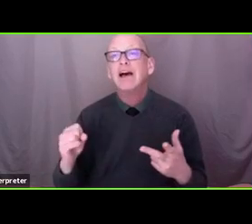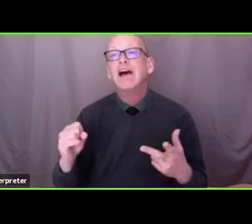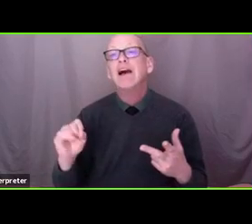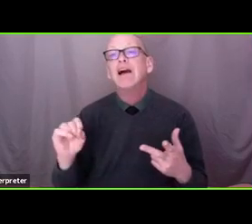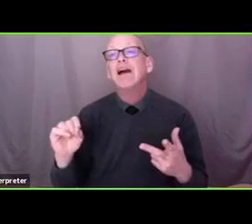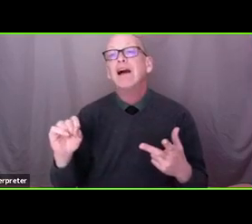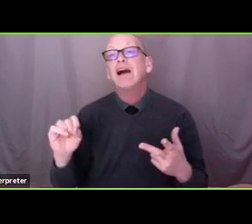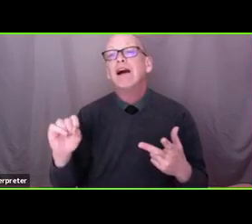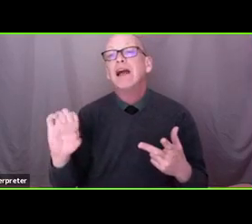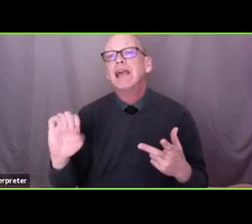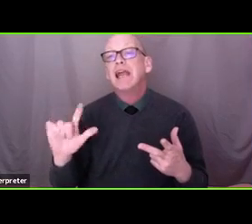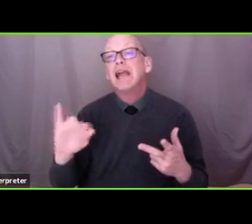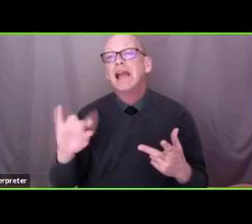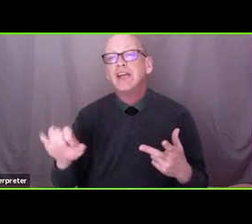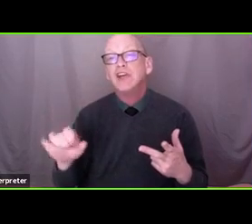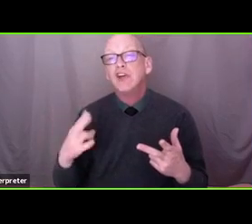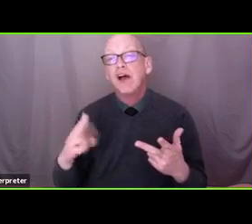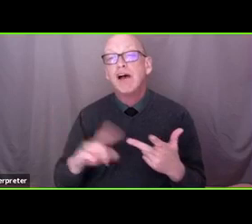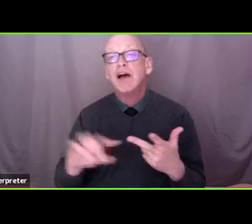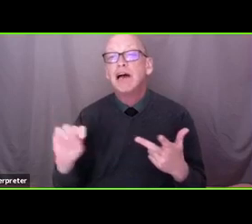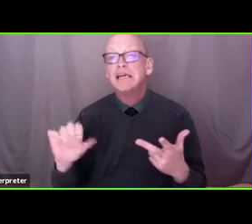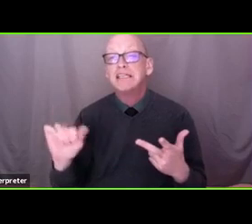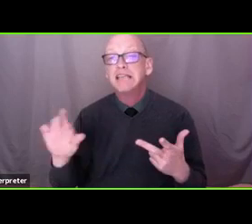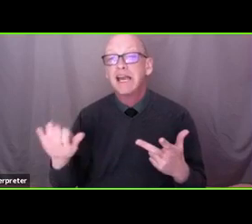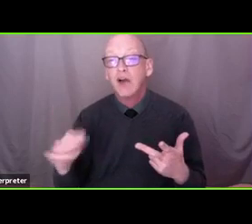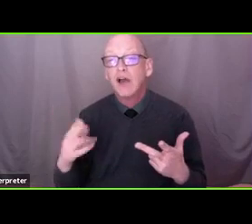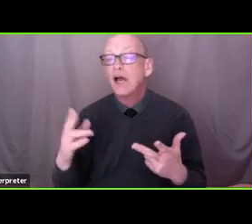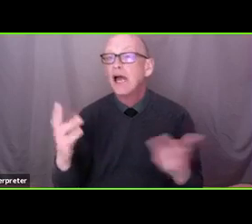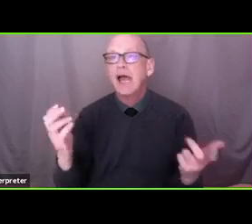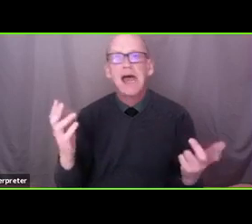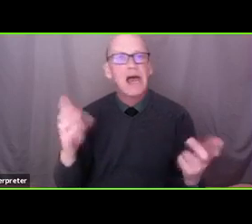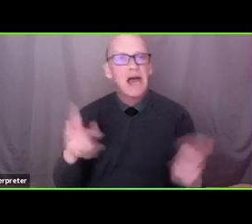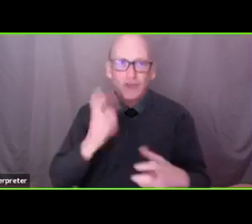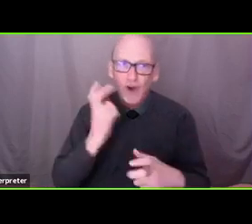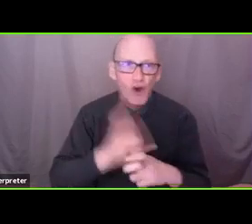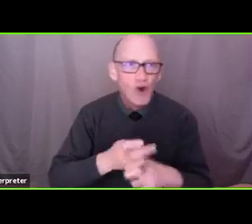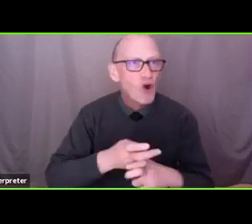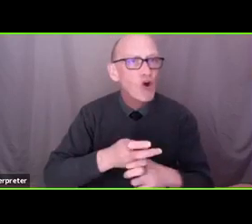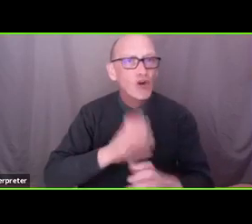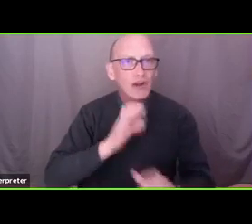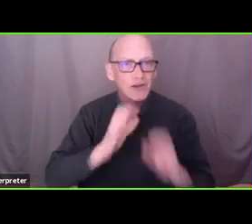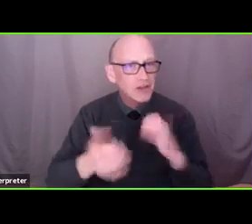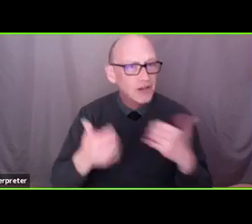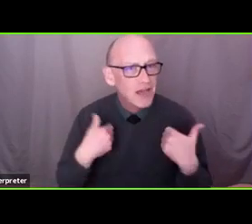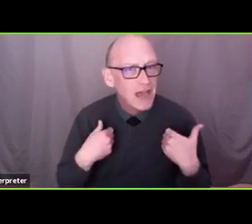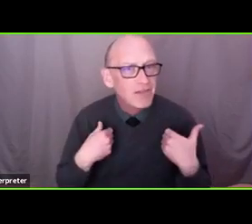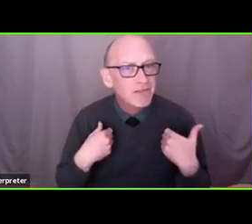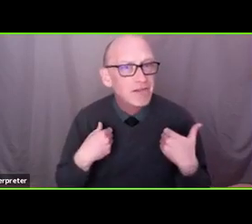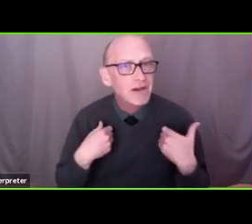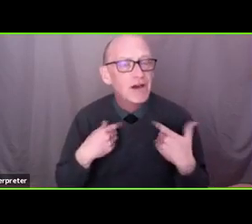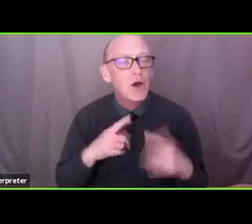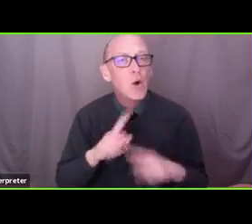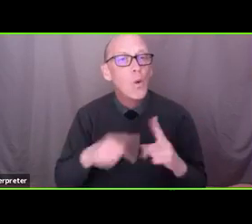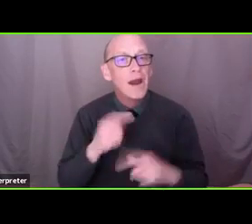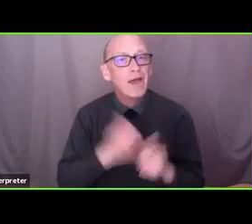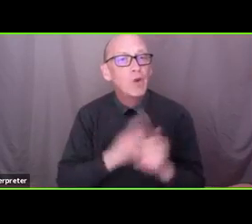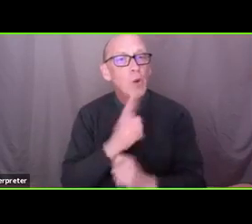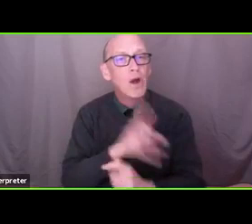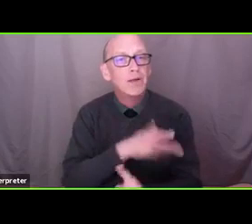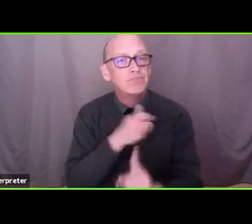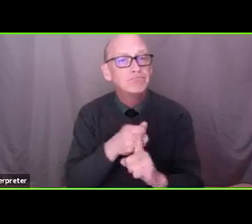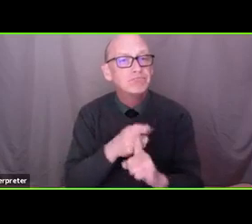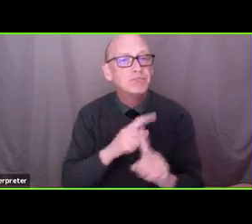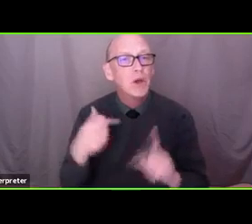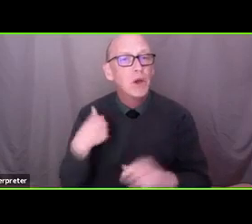of this conversation. I know it's a difficult conversation to have right now when everybody's impacted. But we know